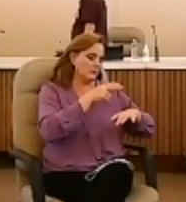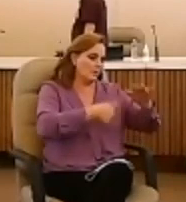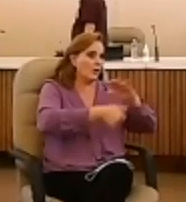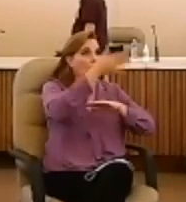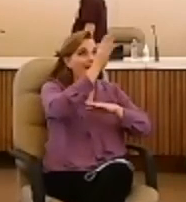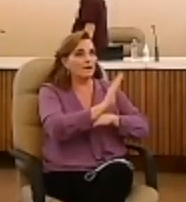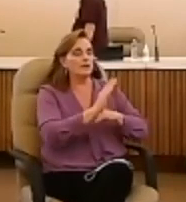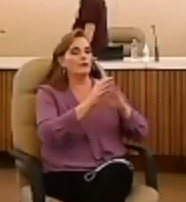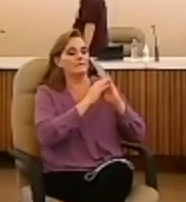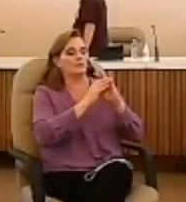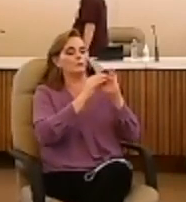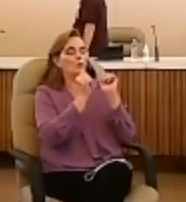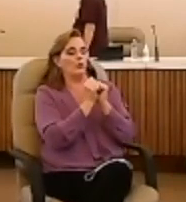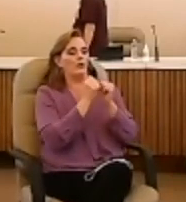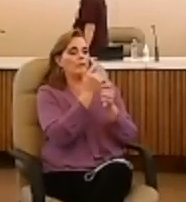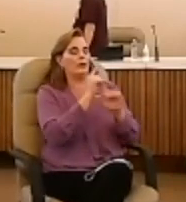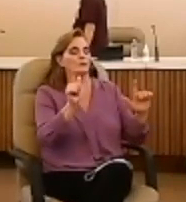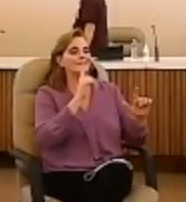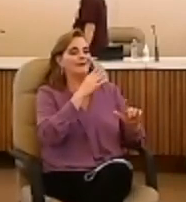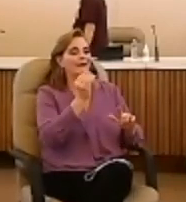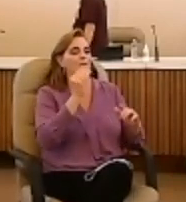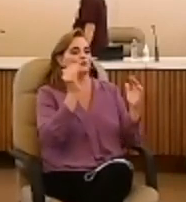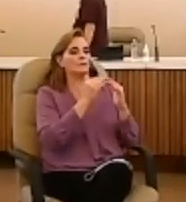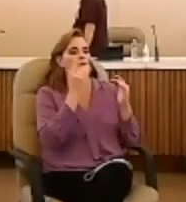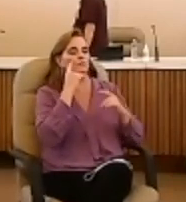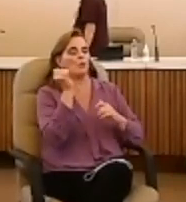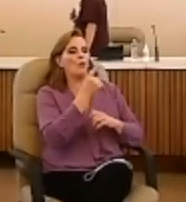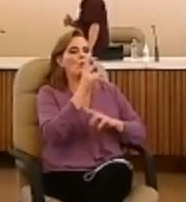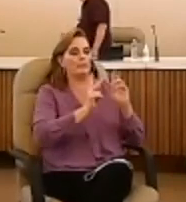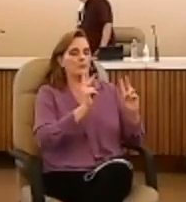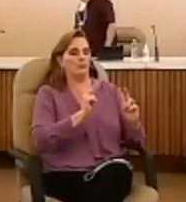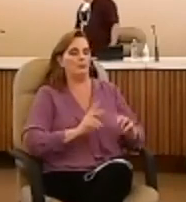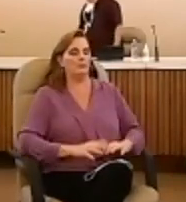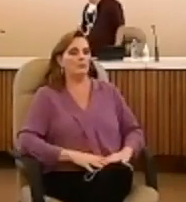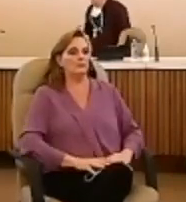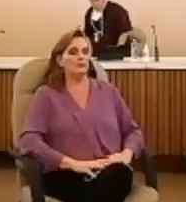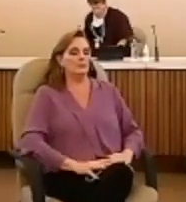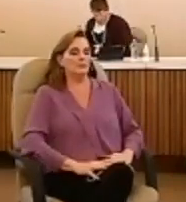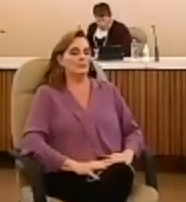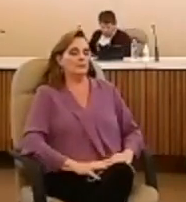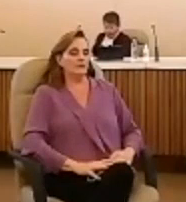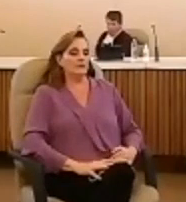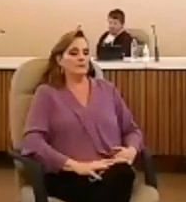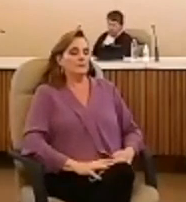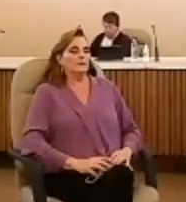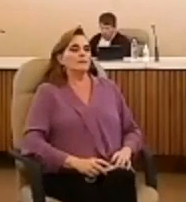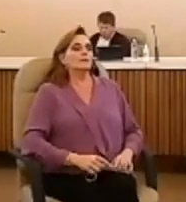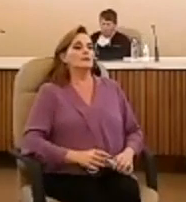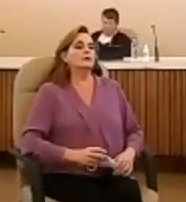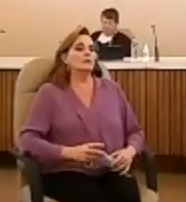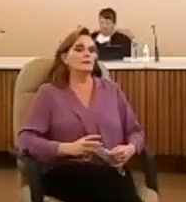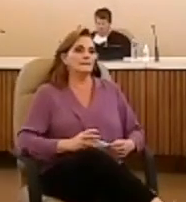under God, indivisible, with liberty and justice for all.